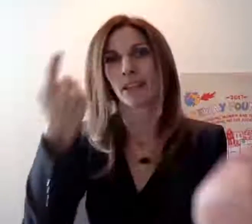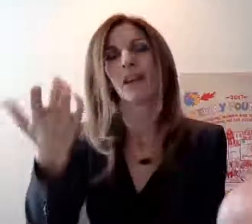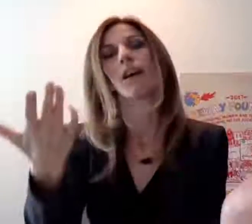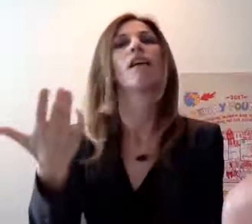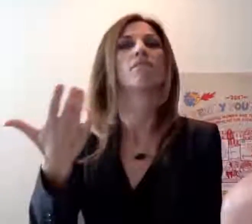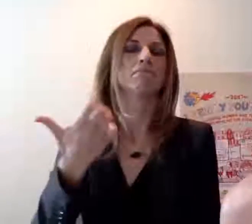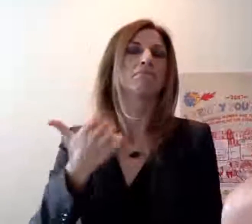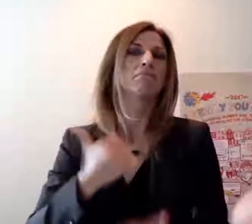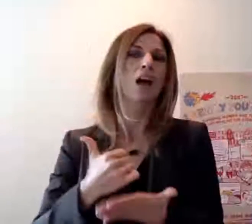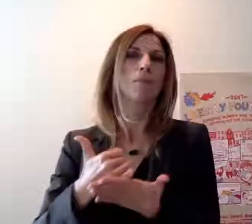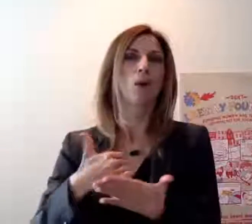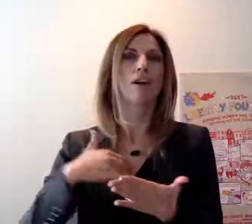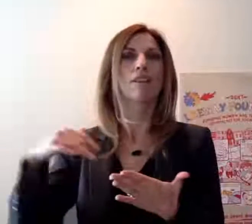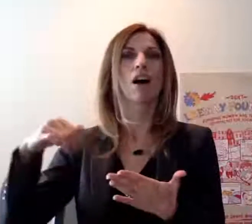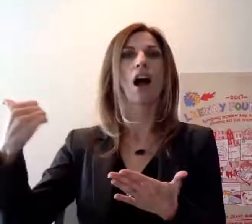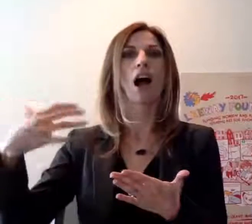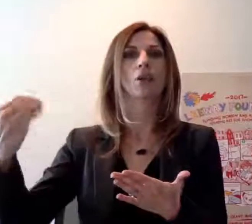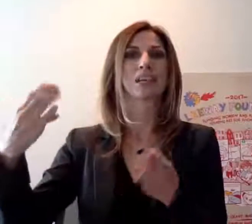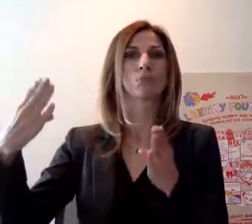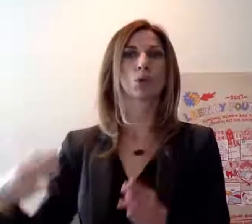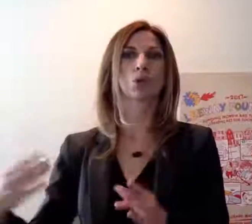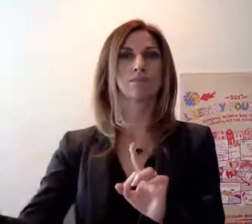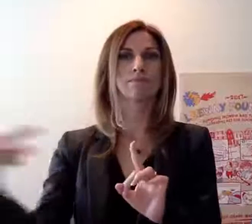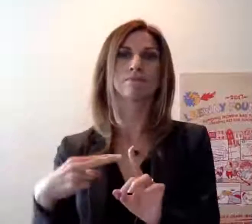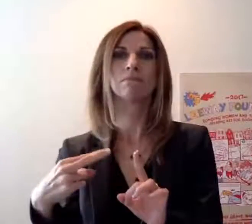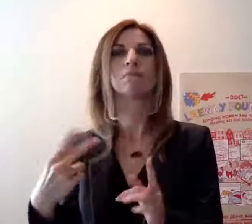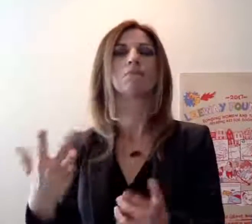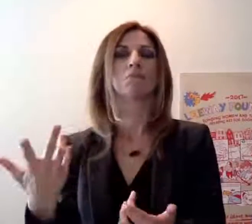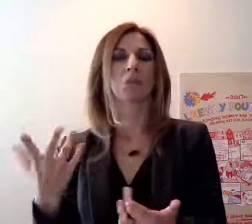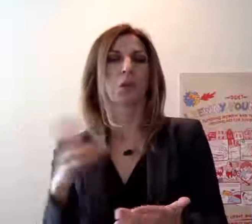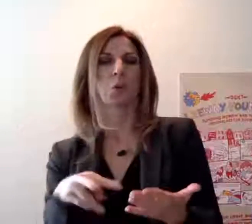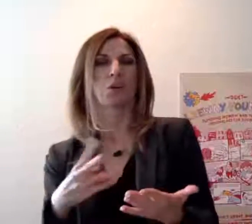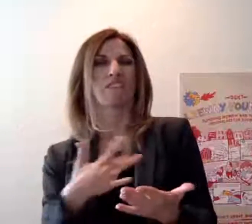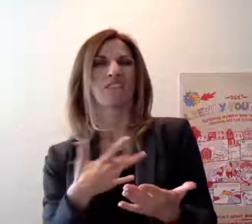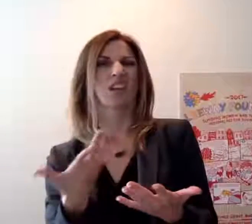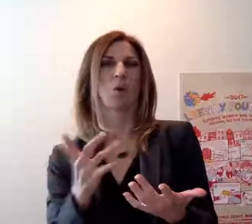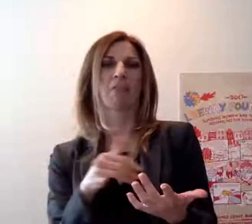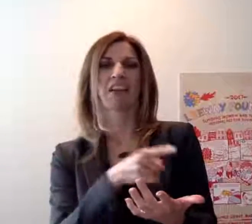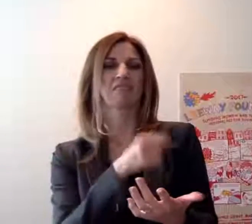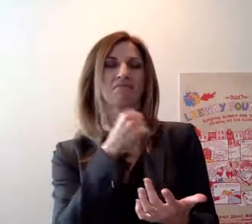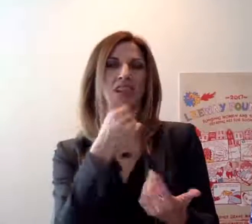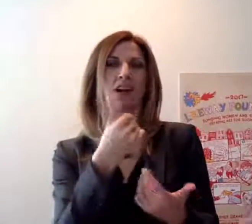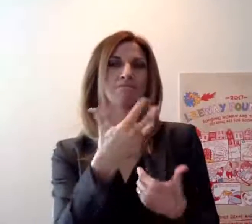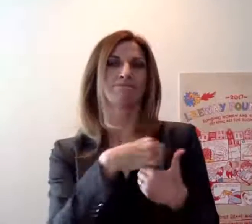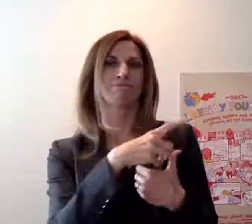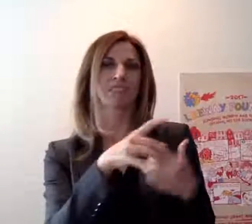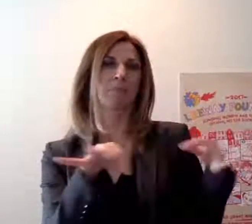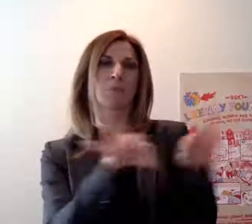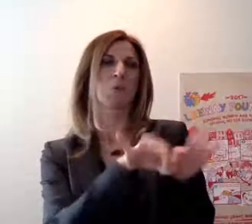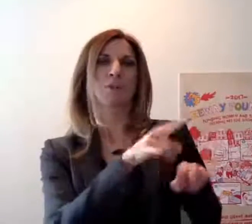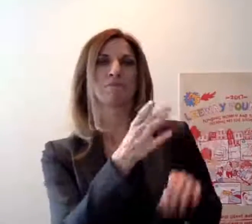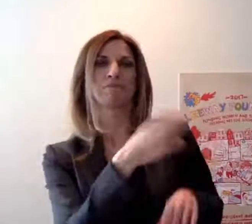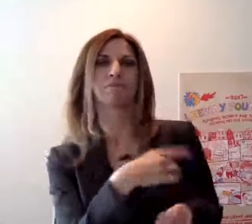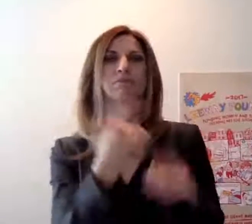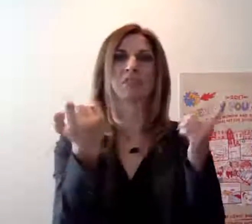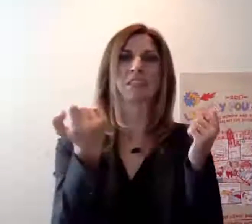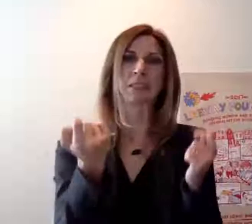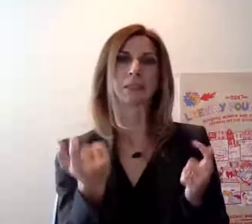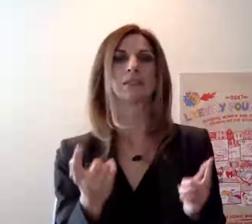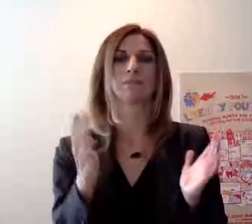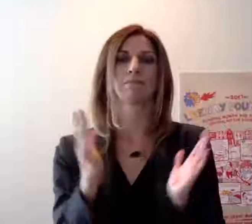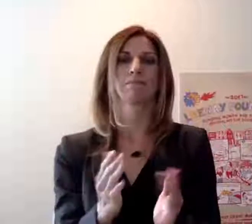have that outside perspective from someone else of like what feels maybe a little less essential in your grant application that will help you pare down to fit